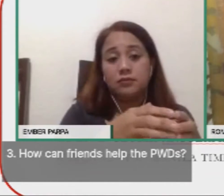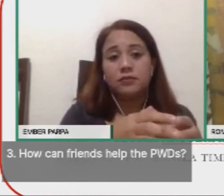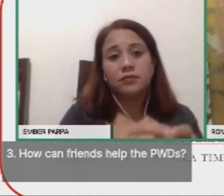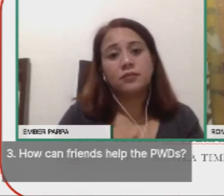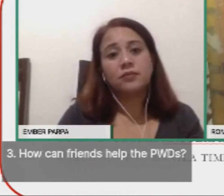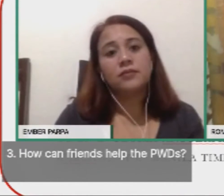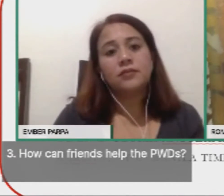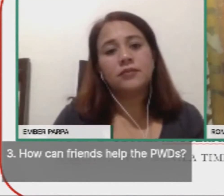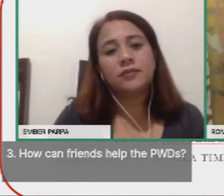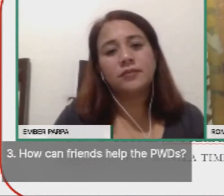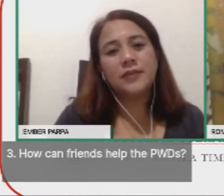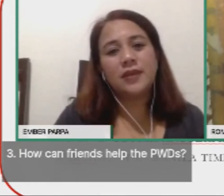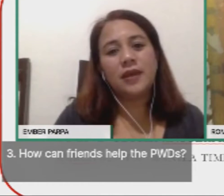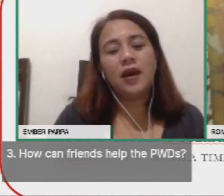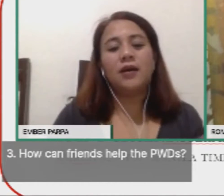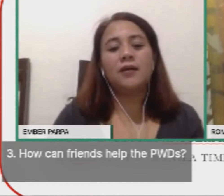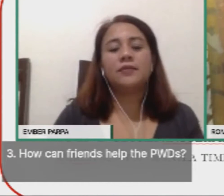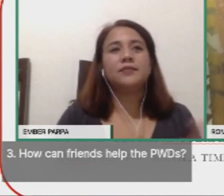sa hard of hearing?